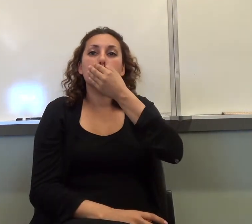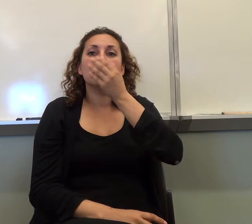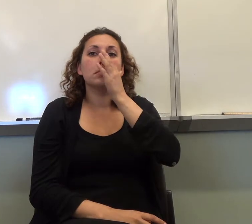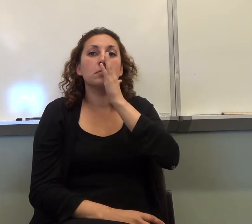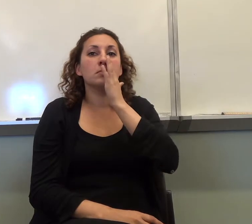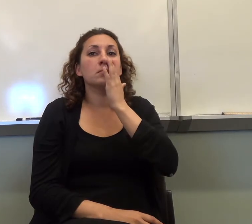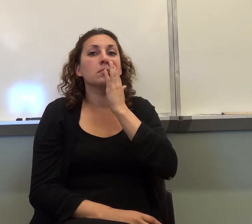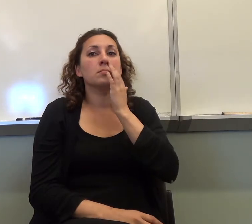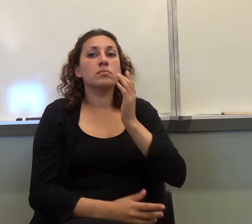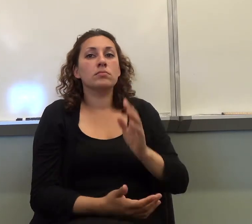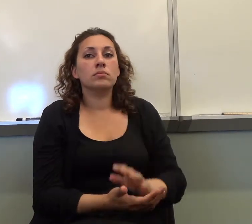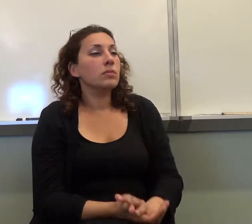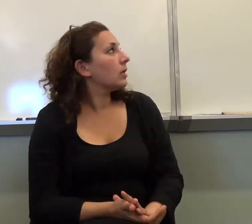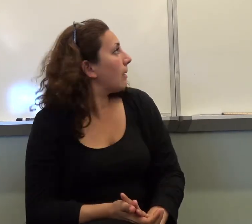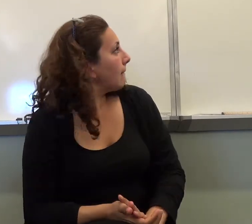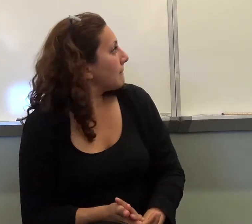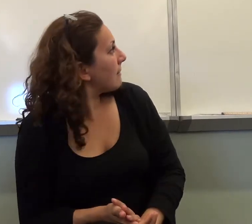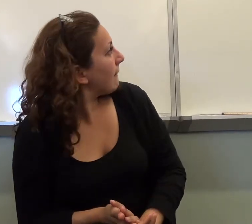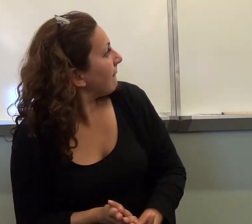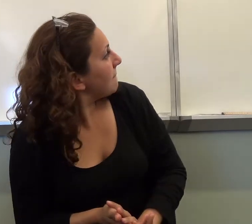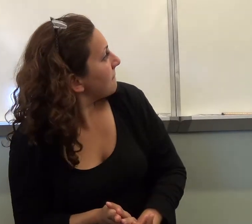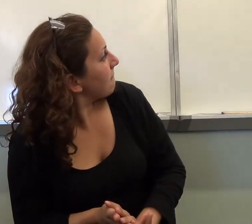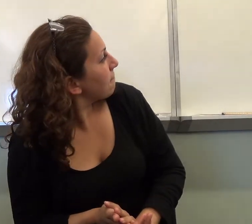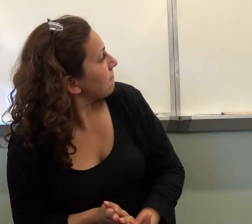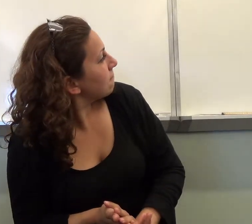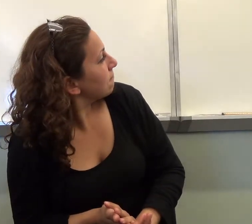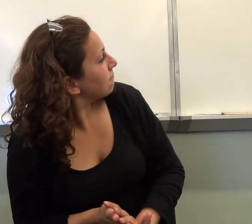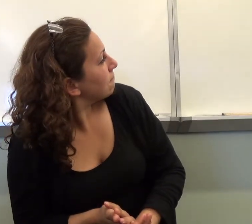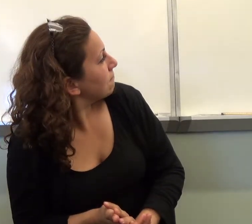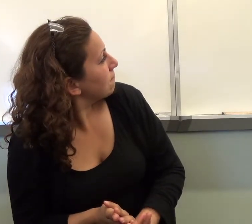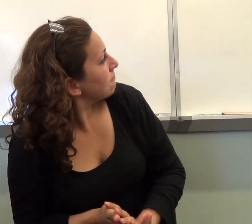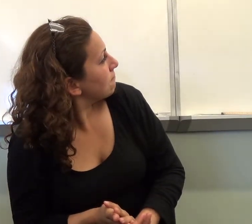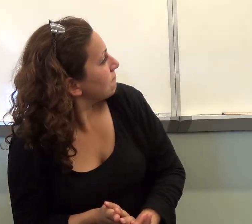Never mind, I answered my own question. Okay.